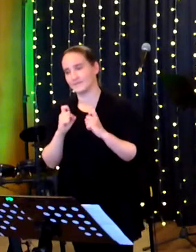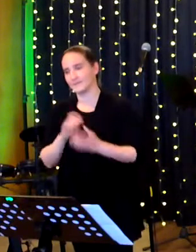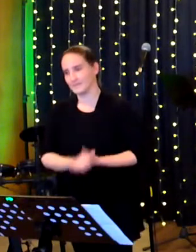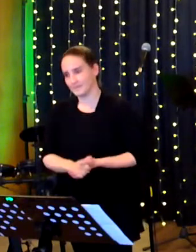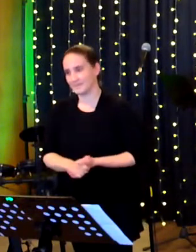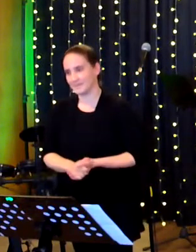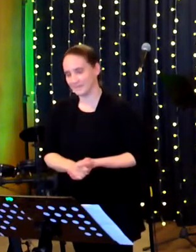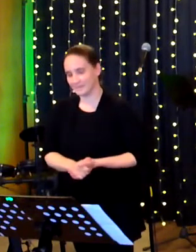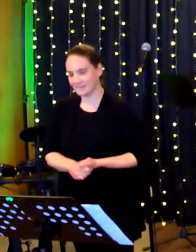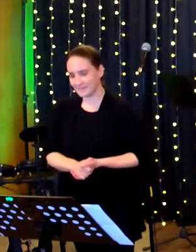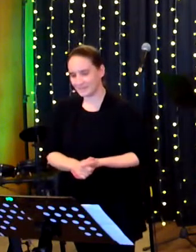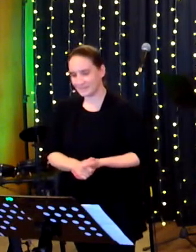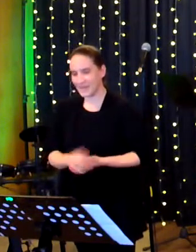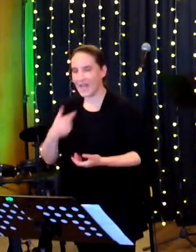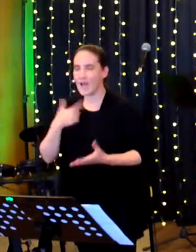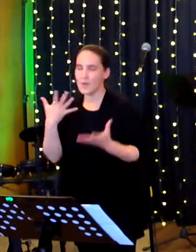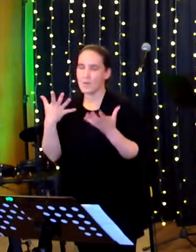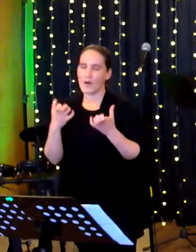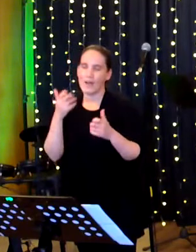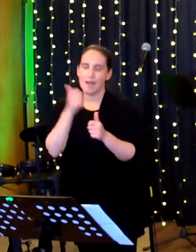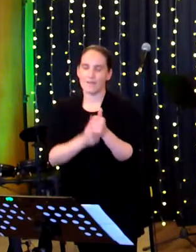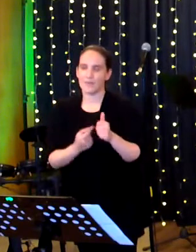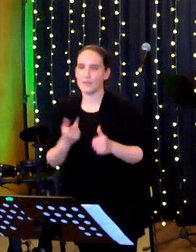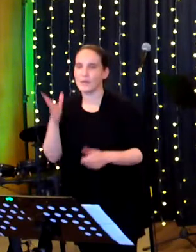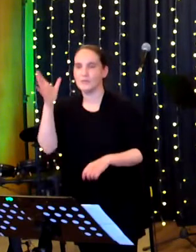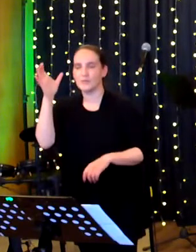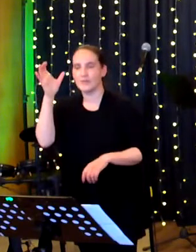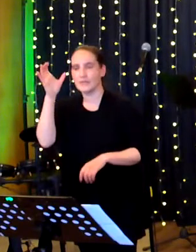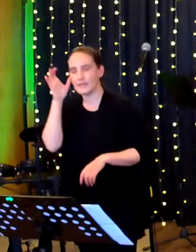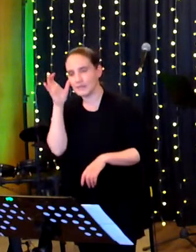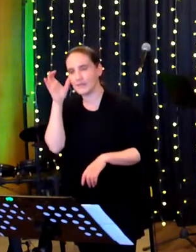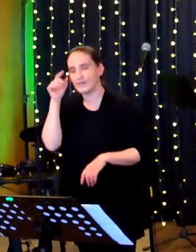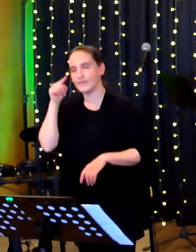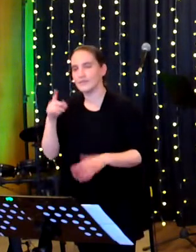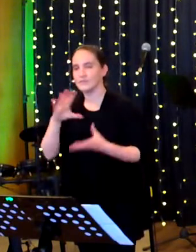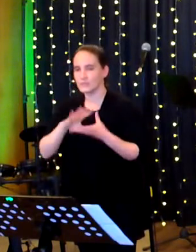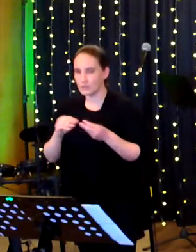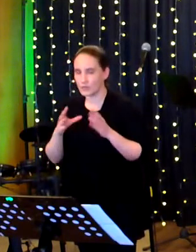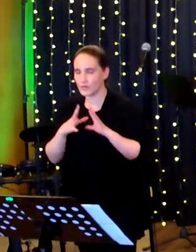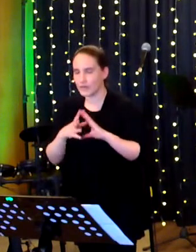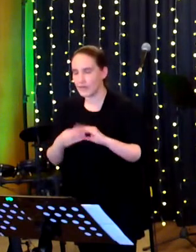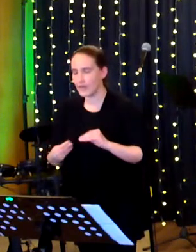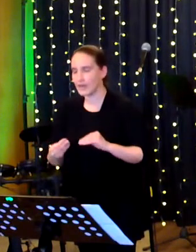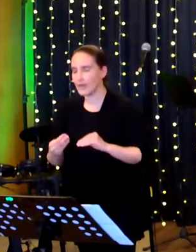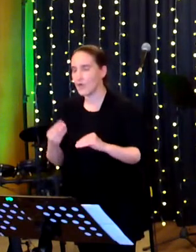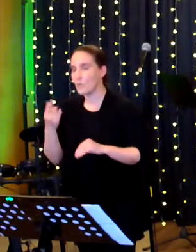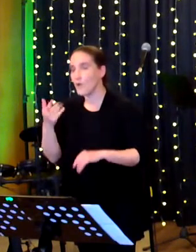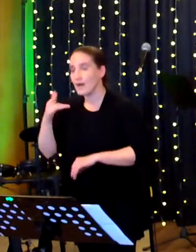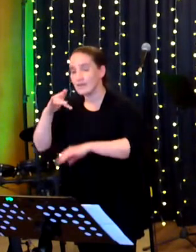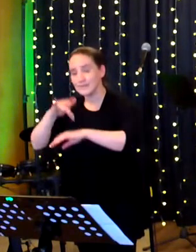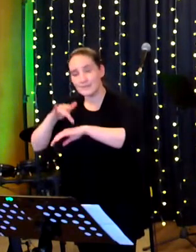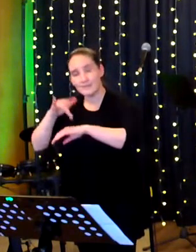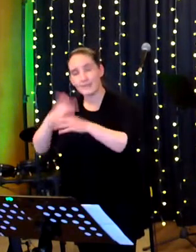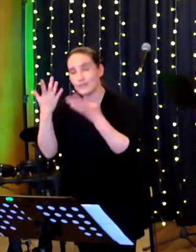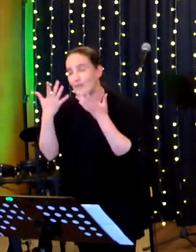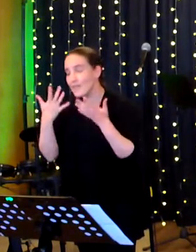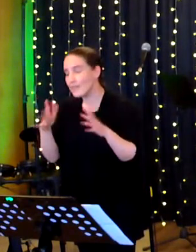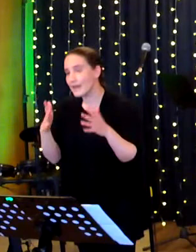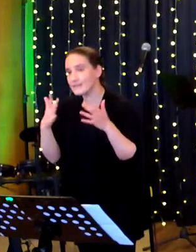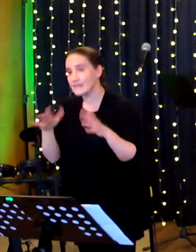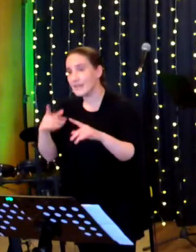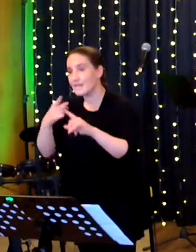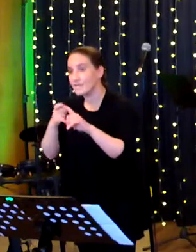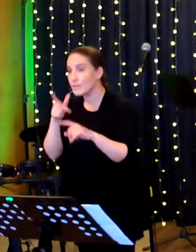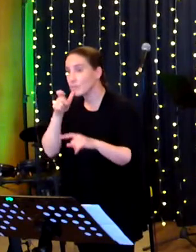want to hear this. I want everyone to hear this. One touch. Some of you need that touch. One touch, and